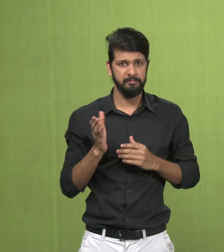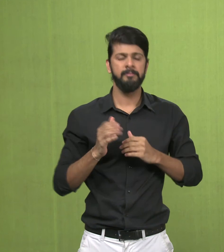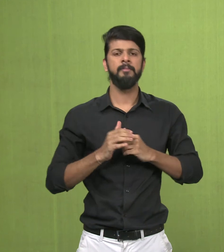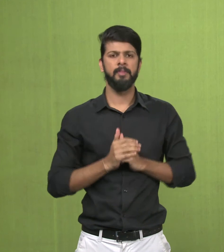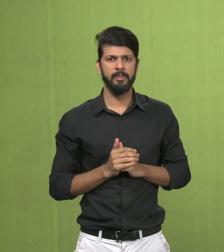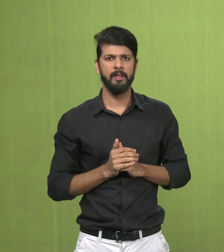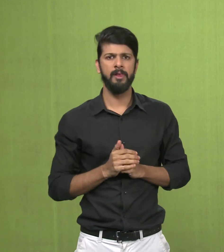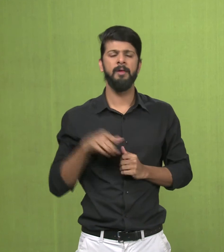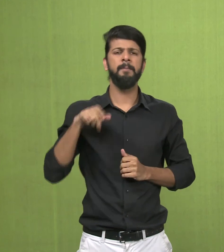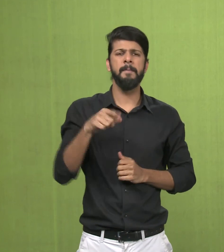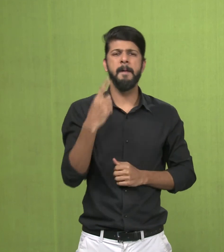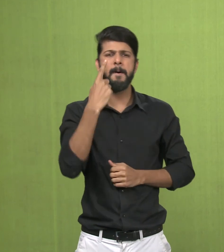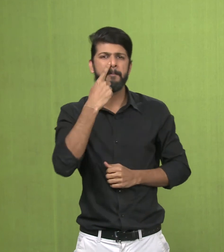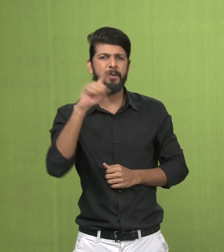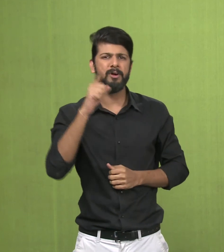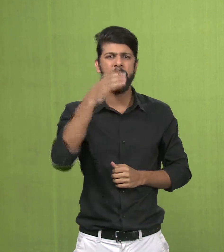Again depicts the expertise of these sculptors.